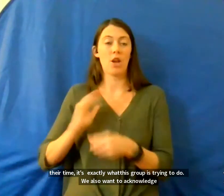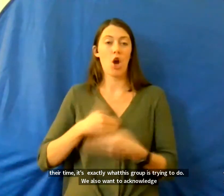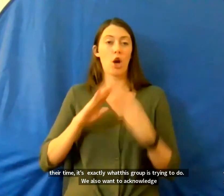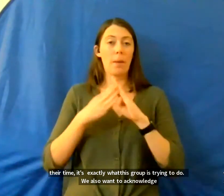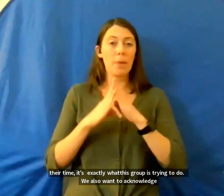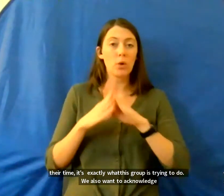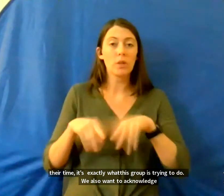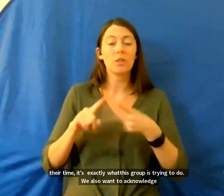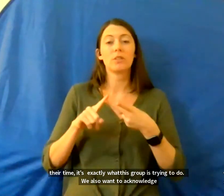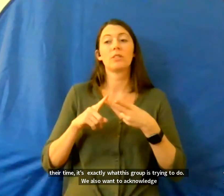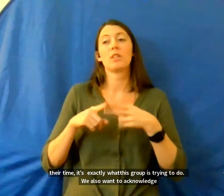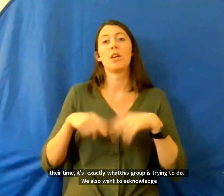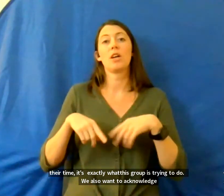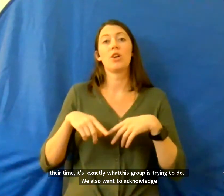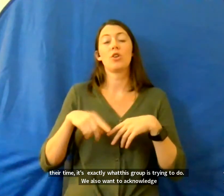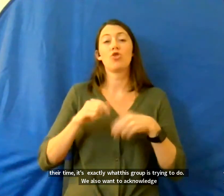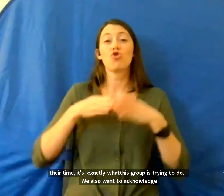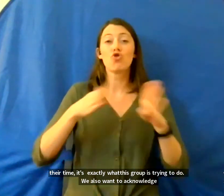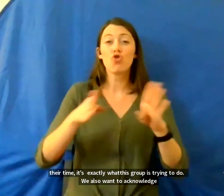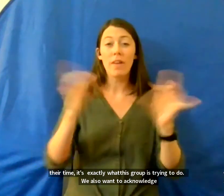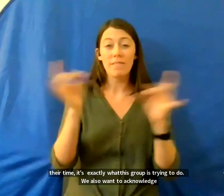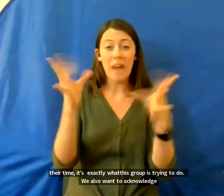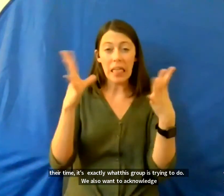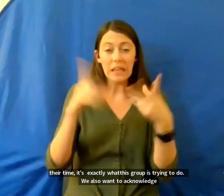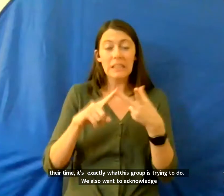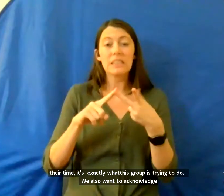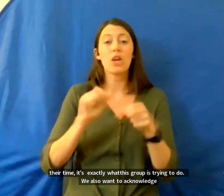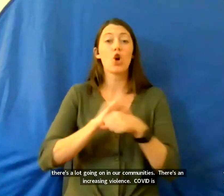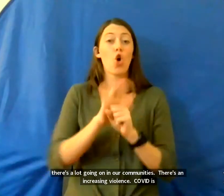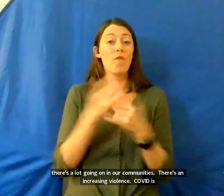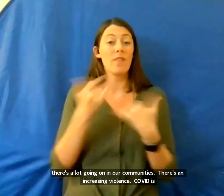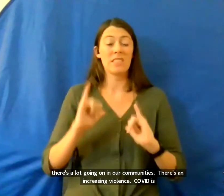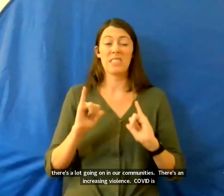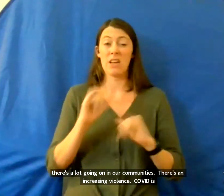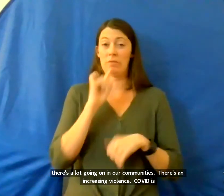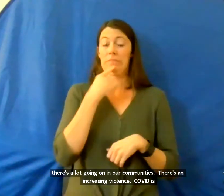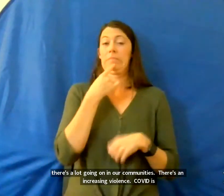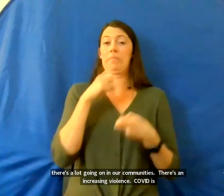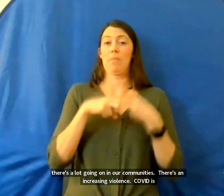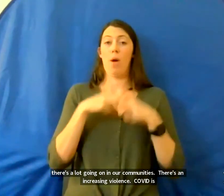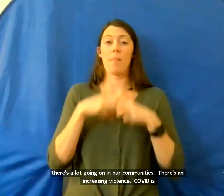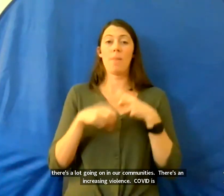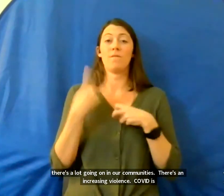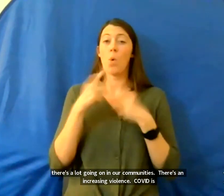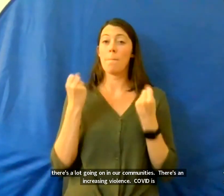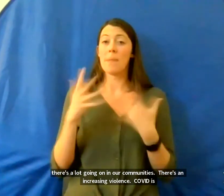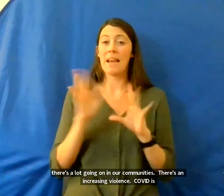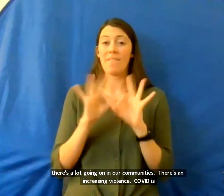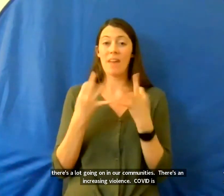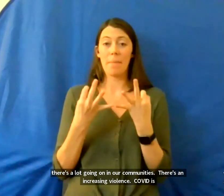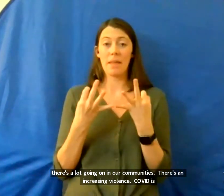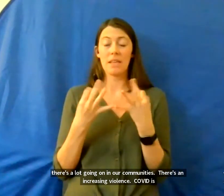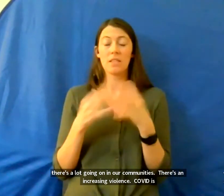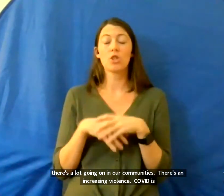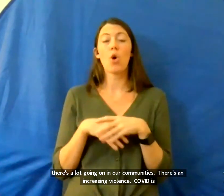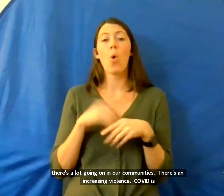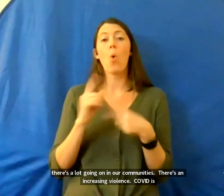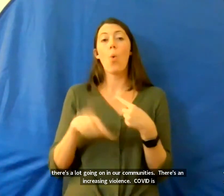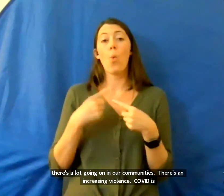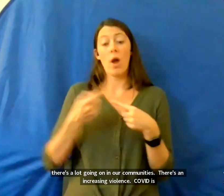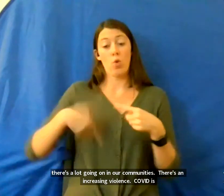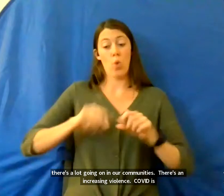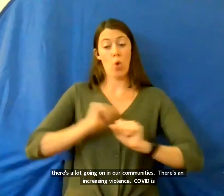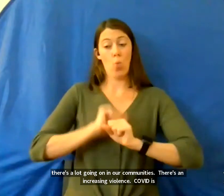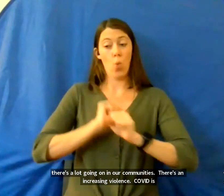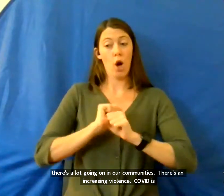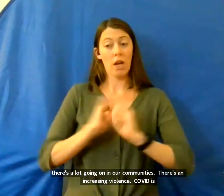is still an issue for most of our families, especially our most vulnerable communities. And that as we do this work, we keep in mind those